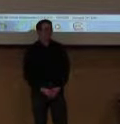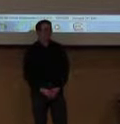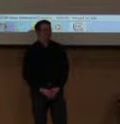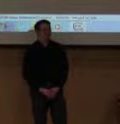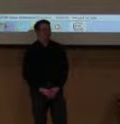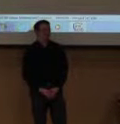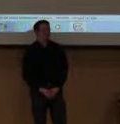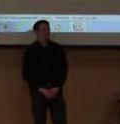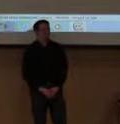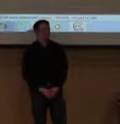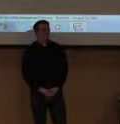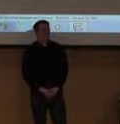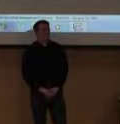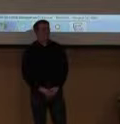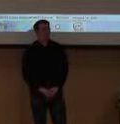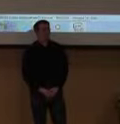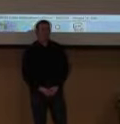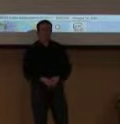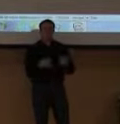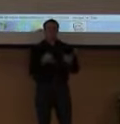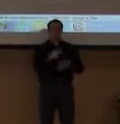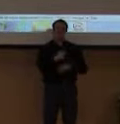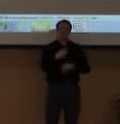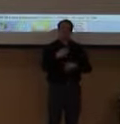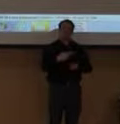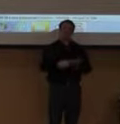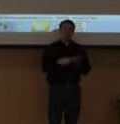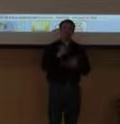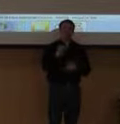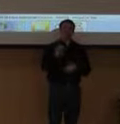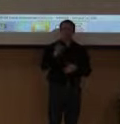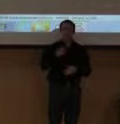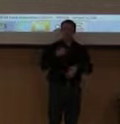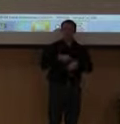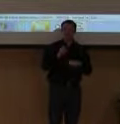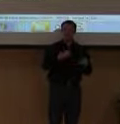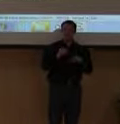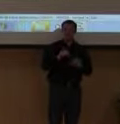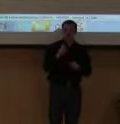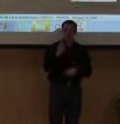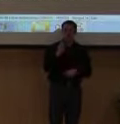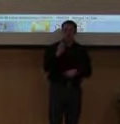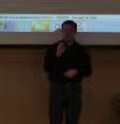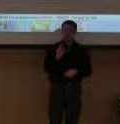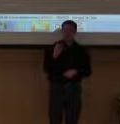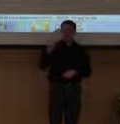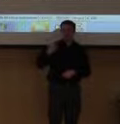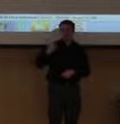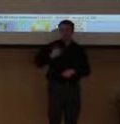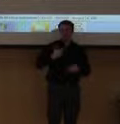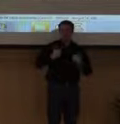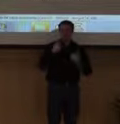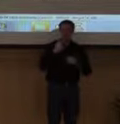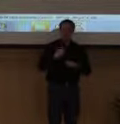Today they're going to be discussing a National Science Foundation Center grant that they've had for a number of years